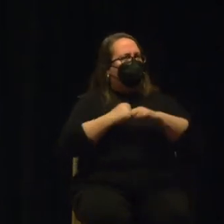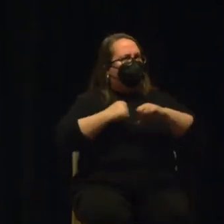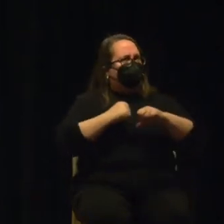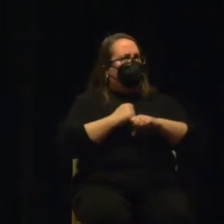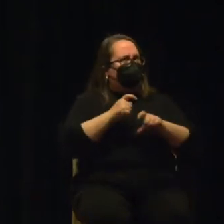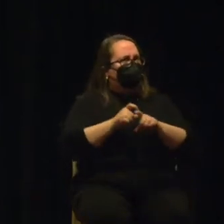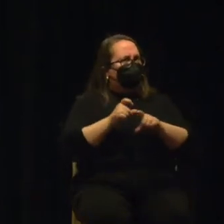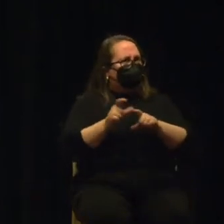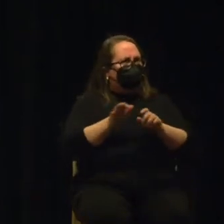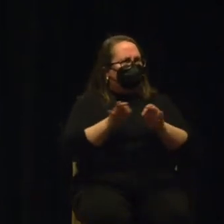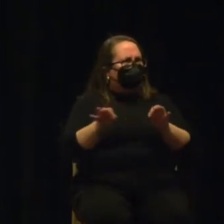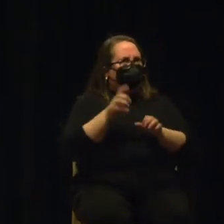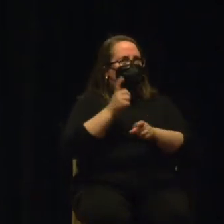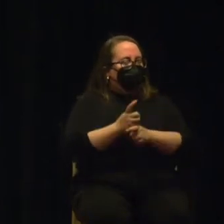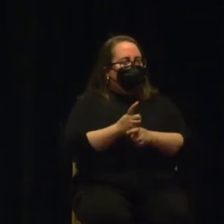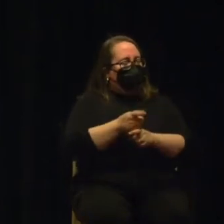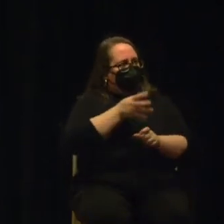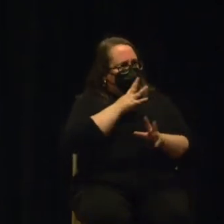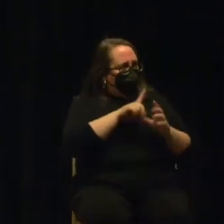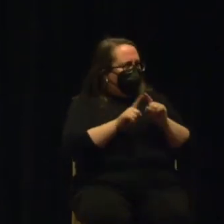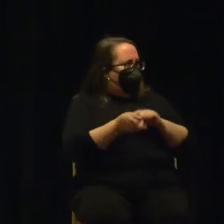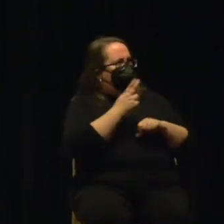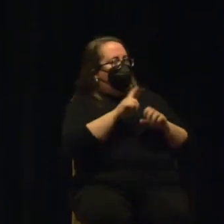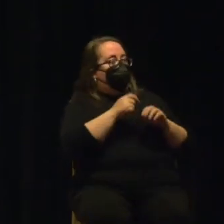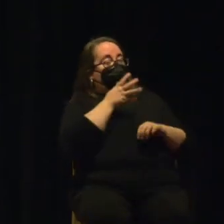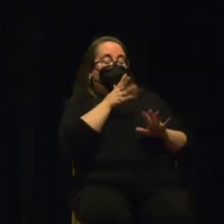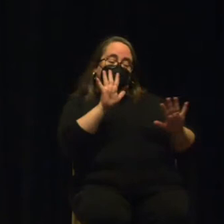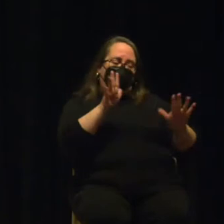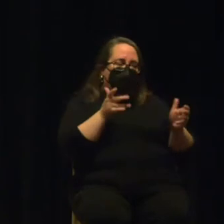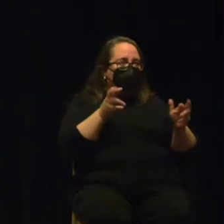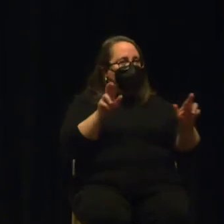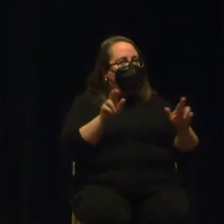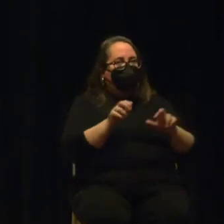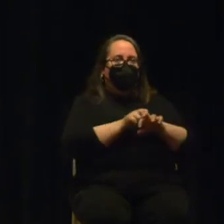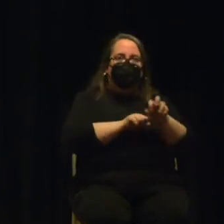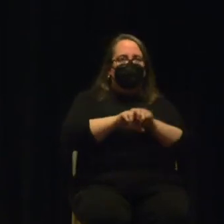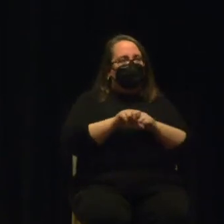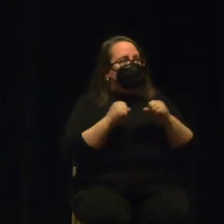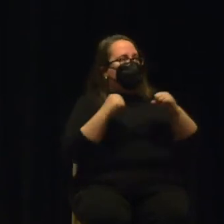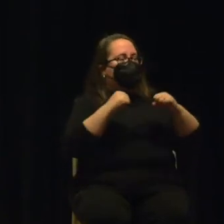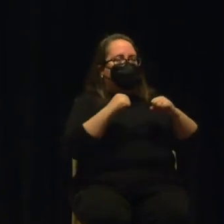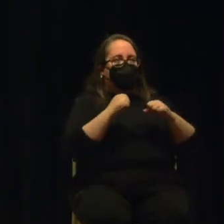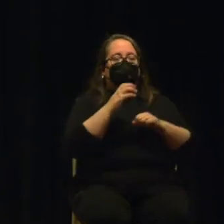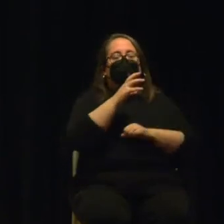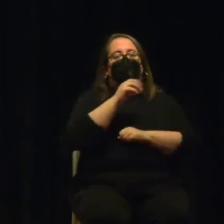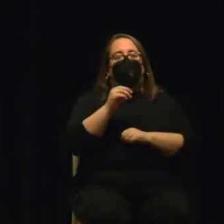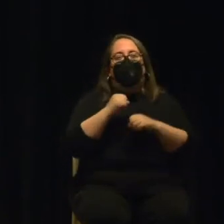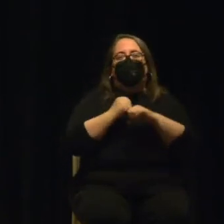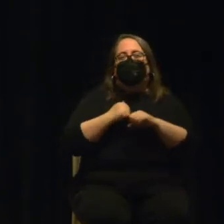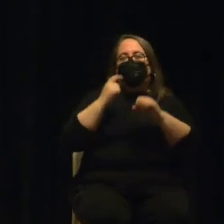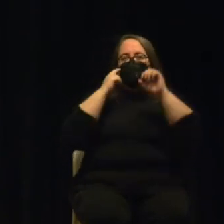Yeah. Right? Like you say something about my mother, then. You know, but even as we're talking about this, it makes me think that